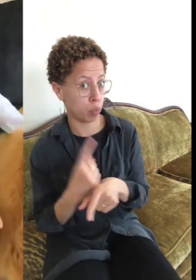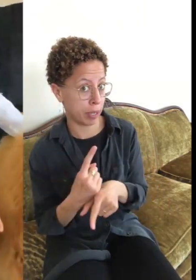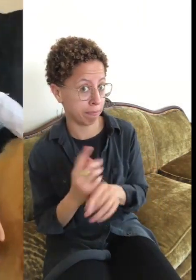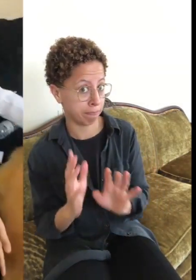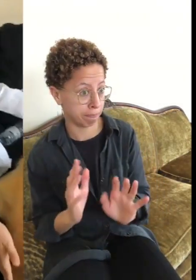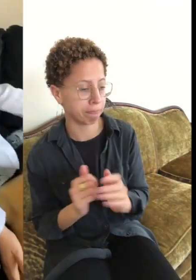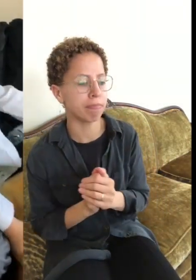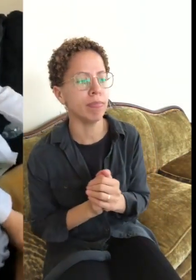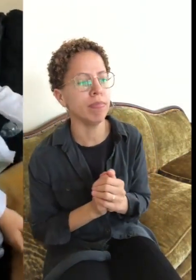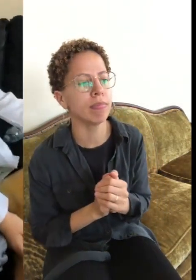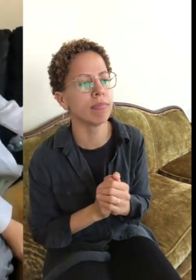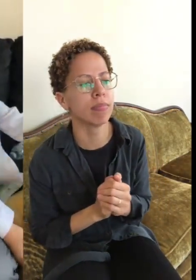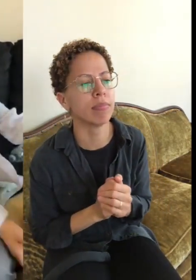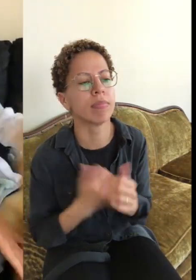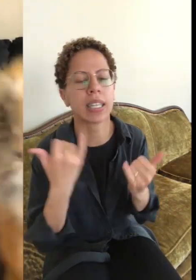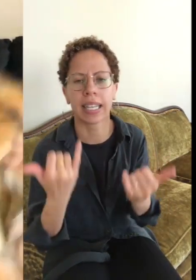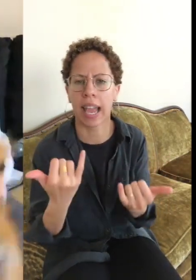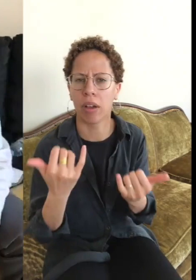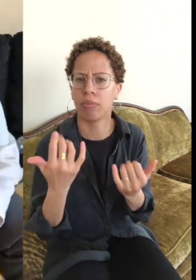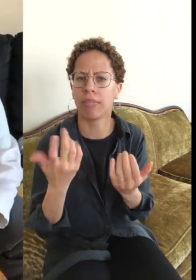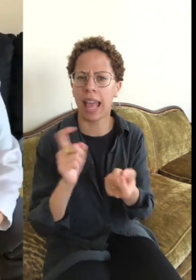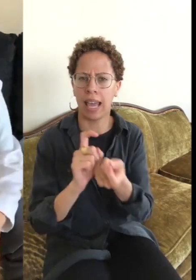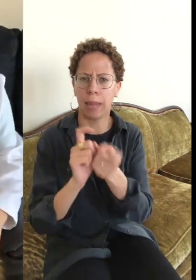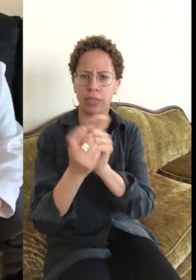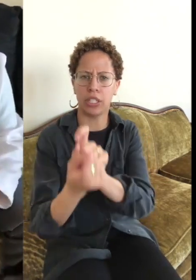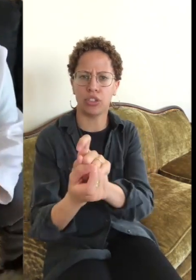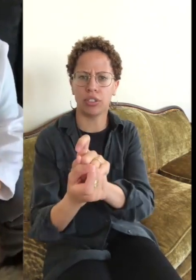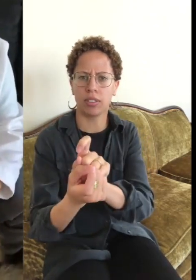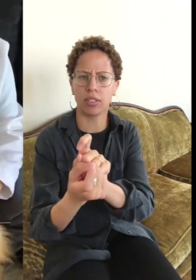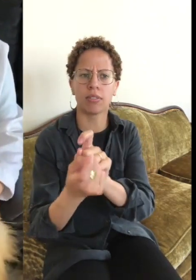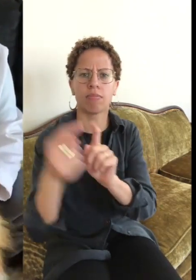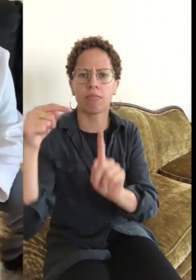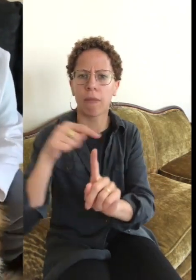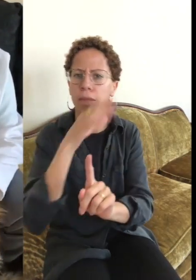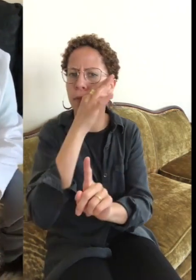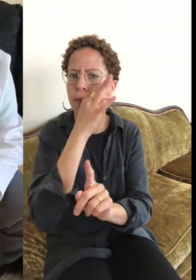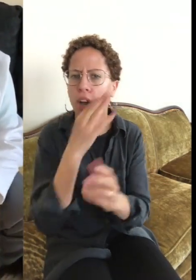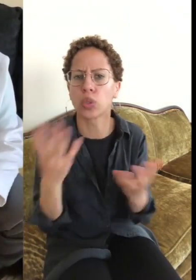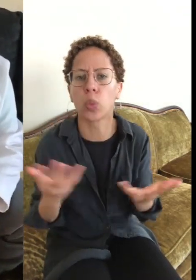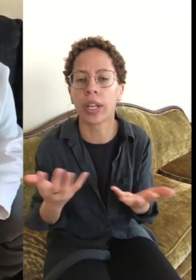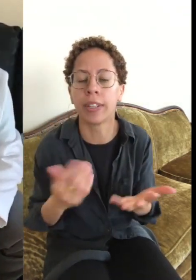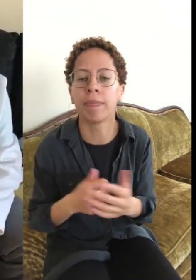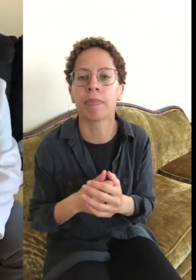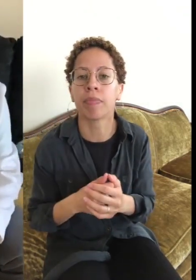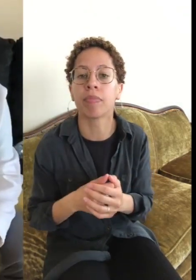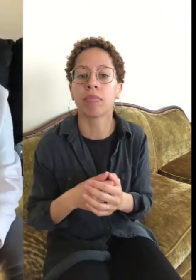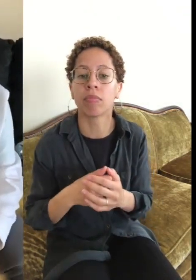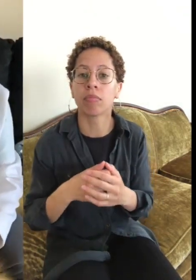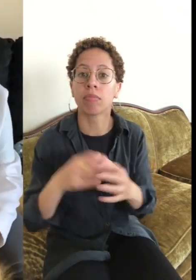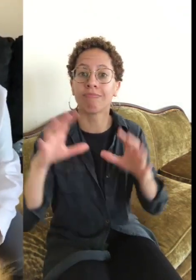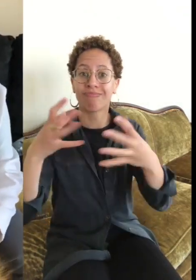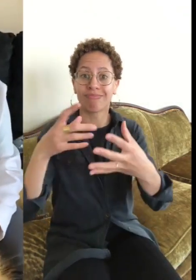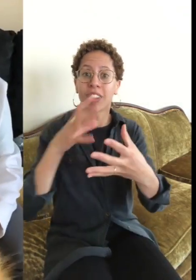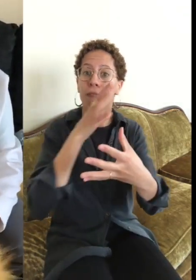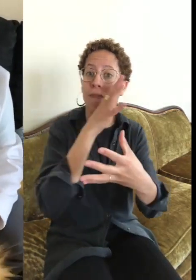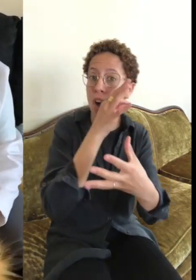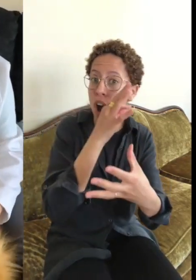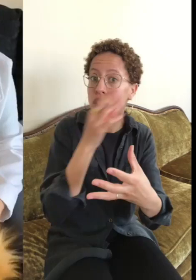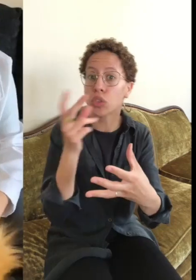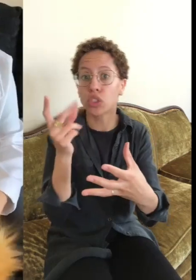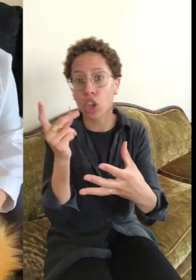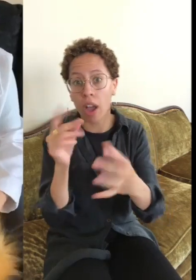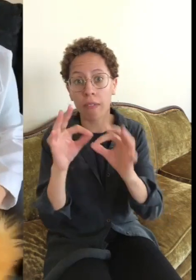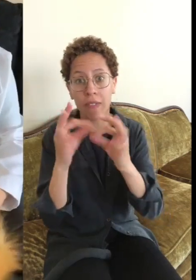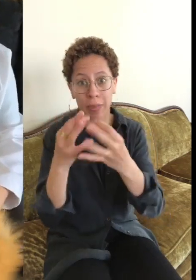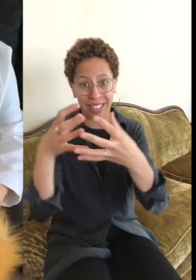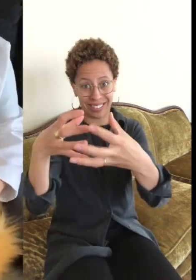of the fox. Everything in the fox or dog family is known as what? Canine. Good. So